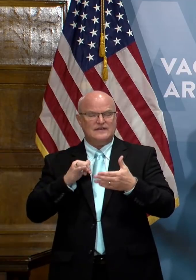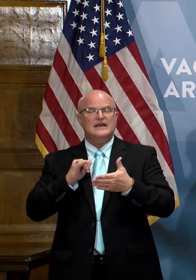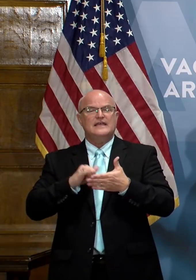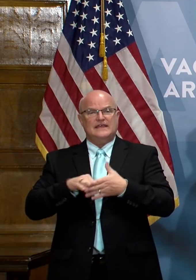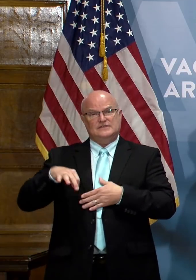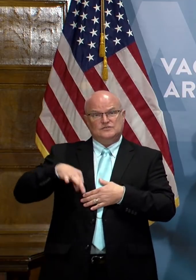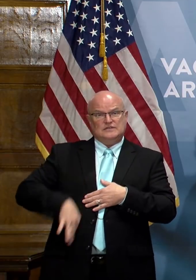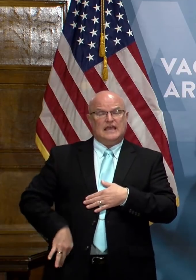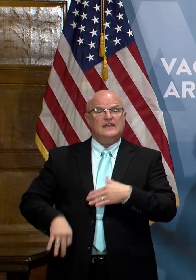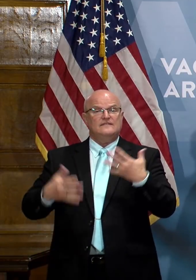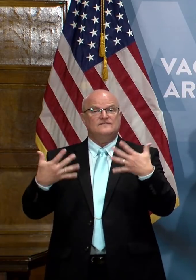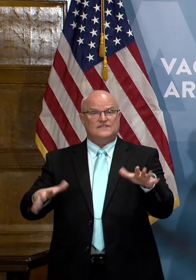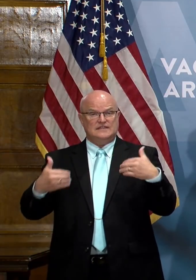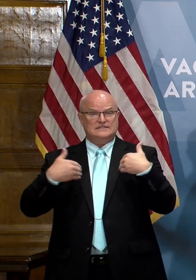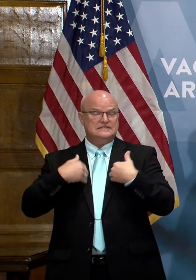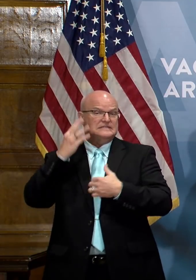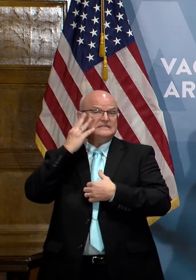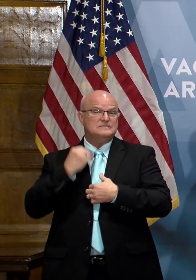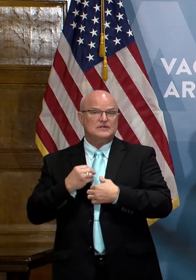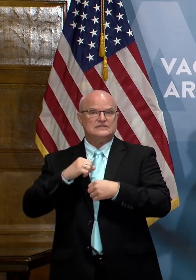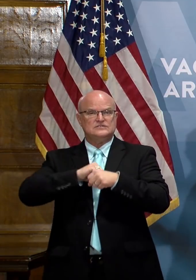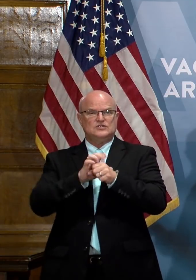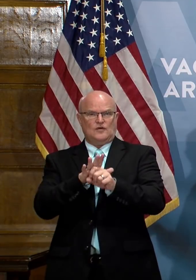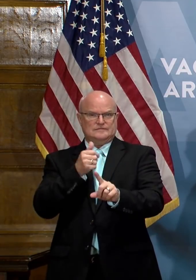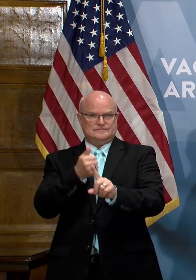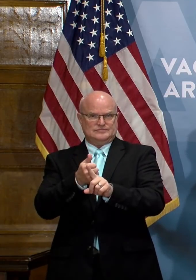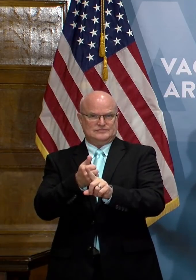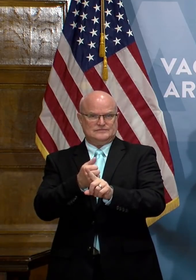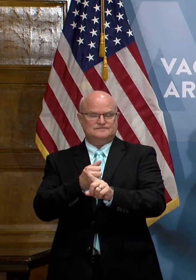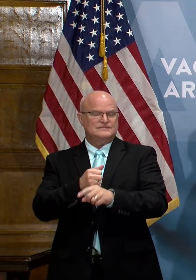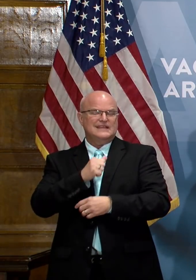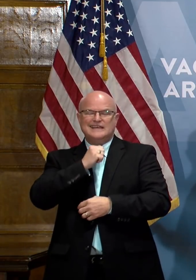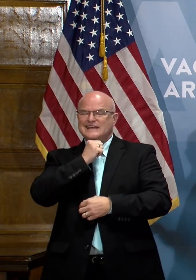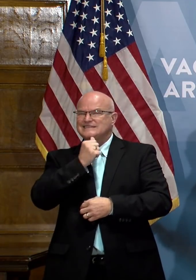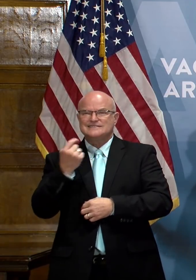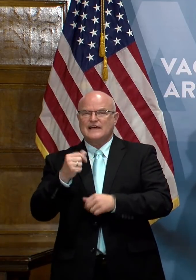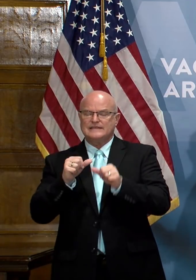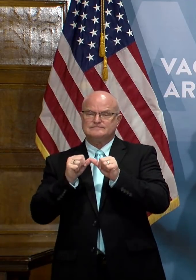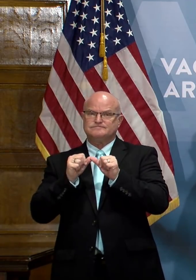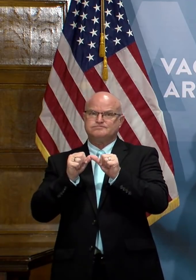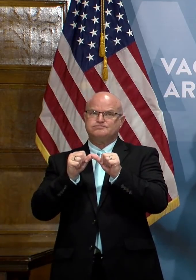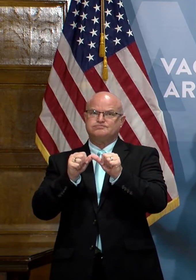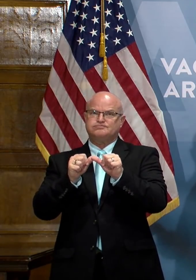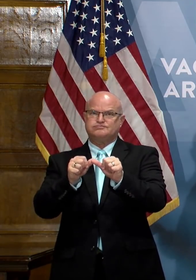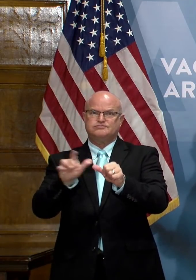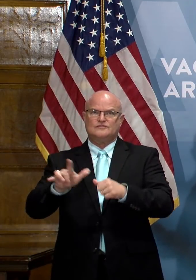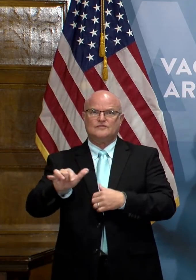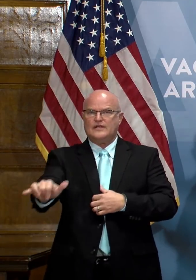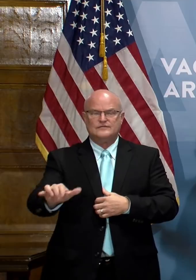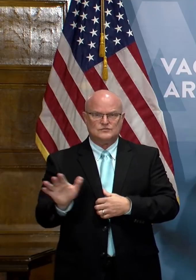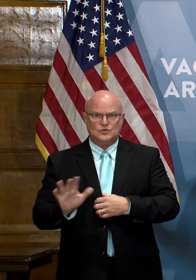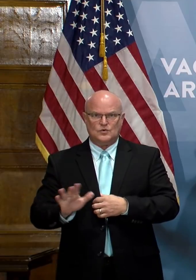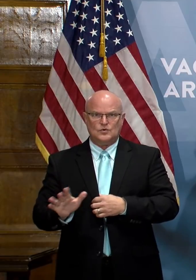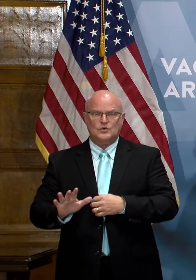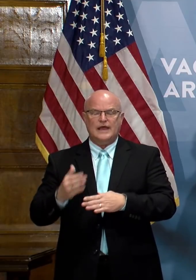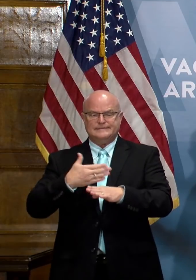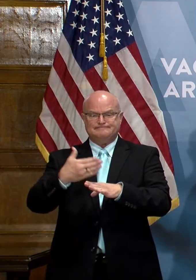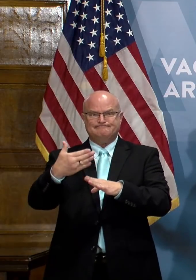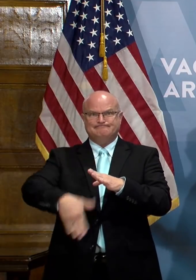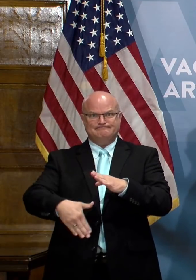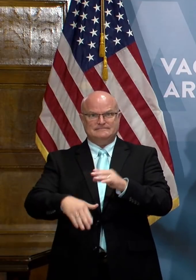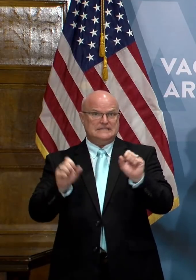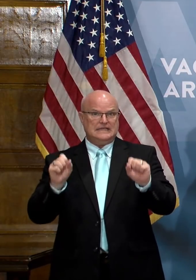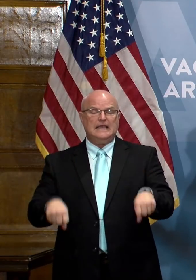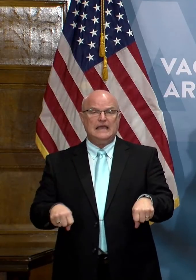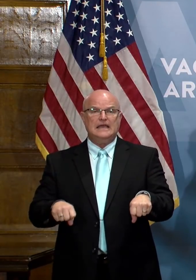gain if you've had COVID. It is not something that lasts forever. It has an end date, and just